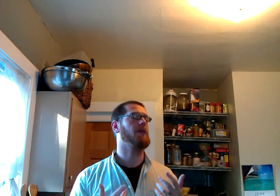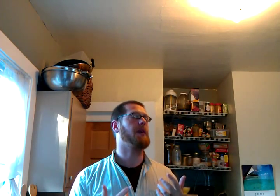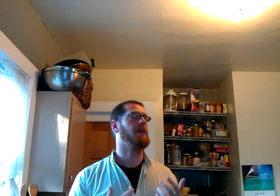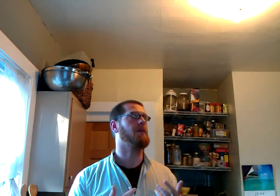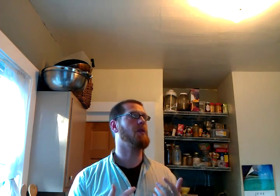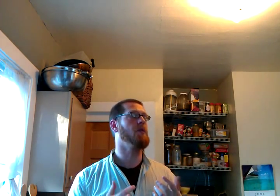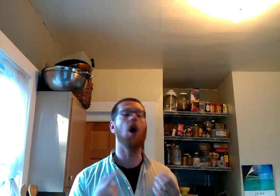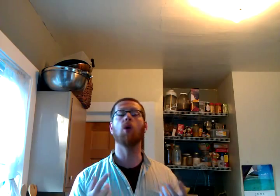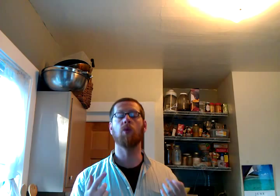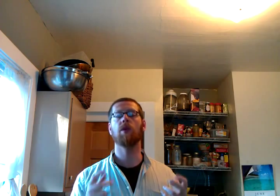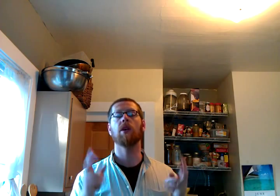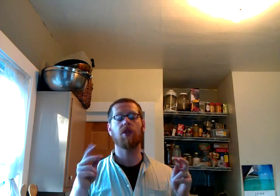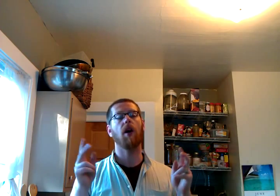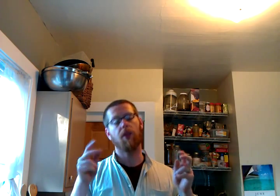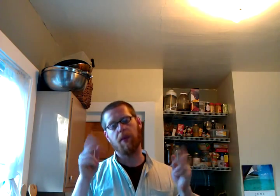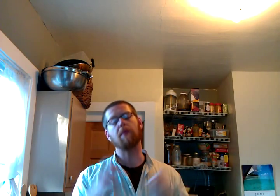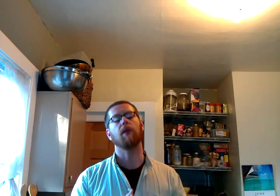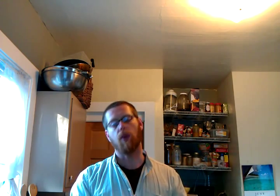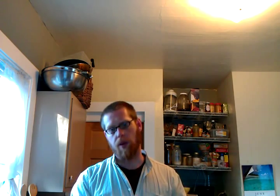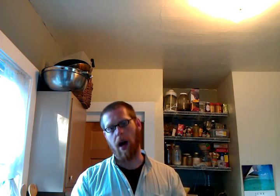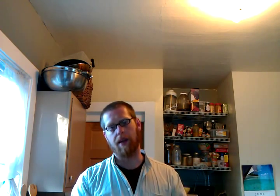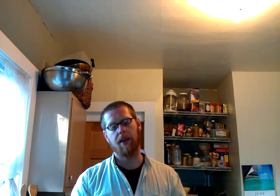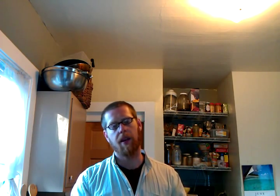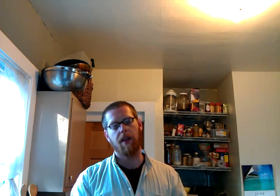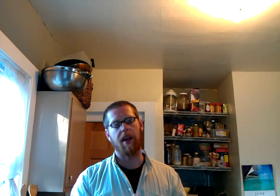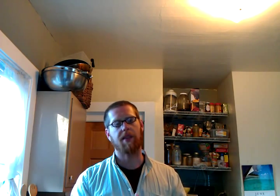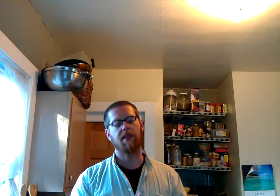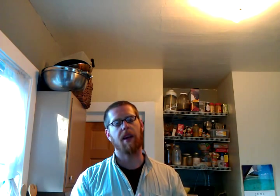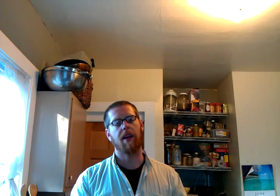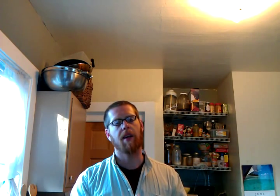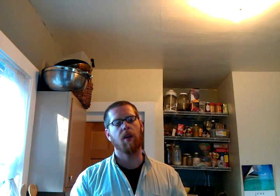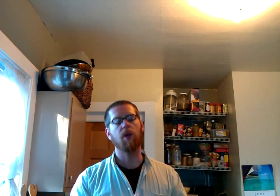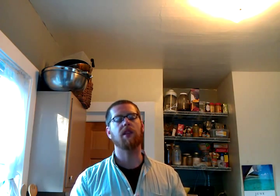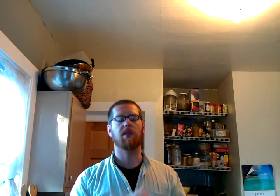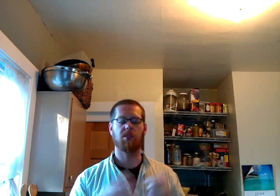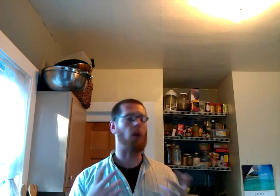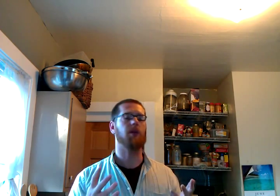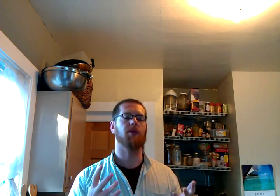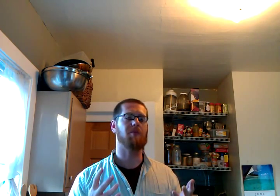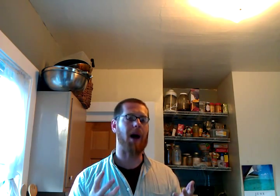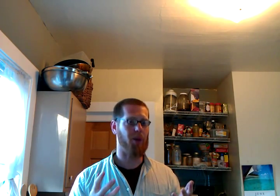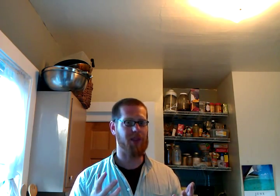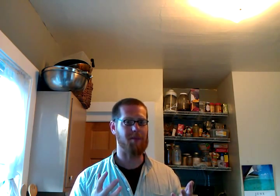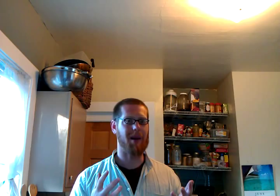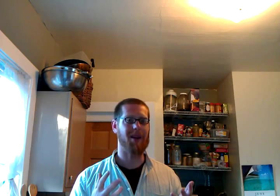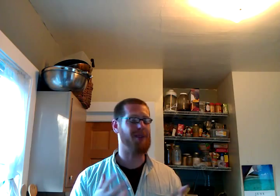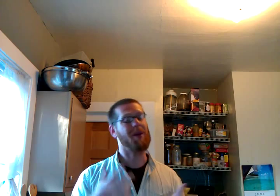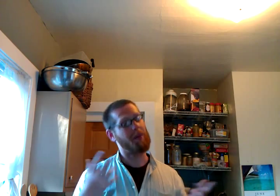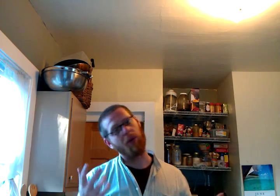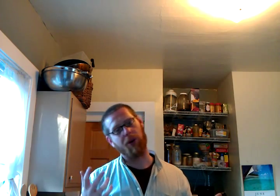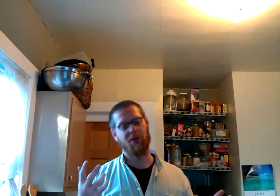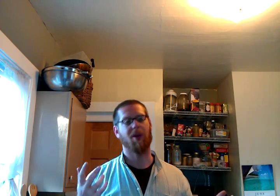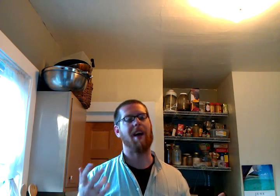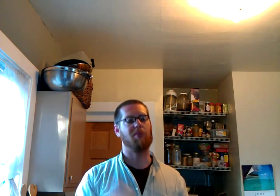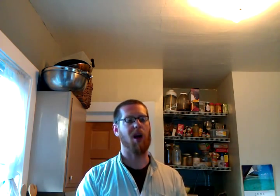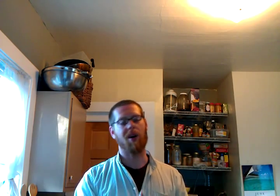they're known to other people or not. That is to say, wisdom is spoken through mouths that might not have written books or have blogs